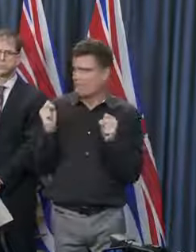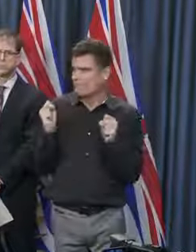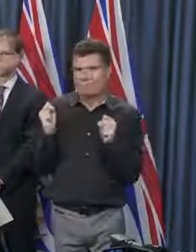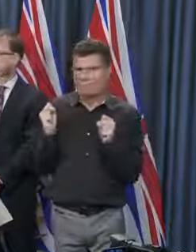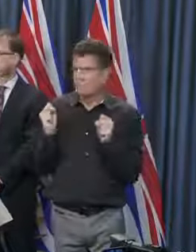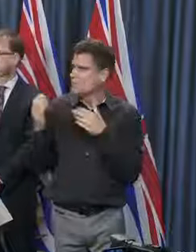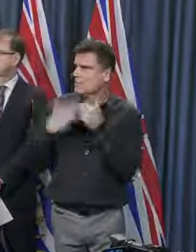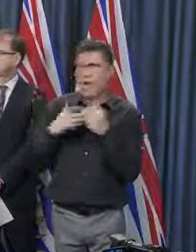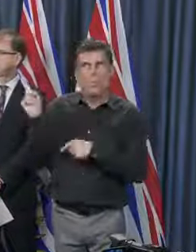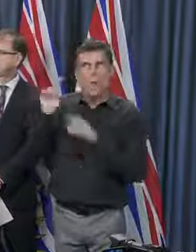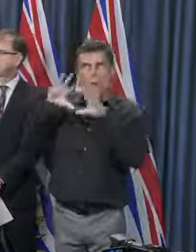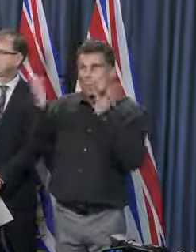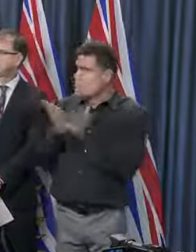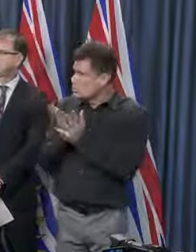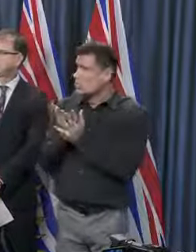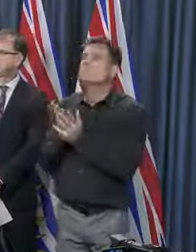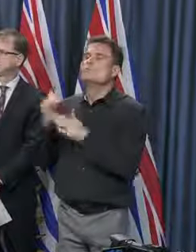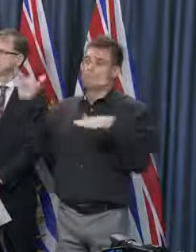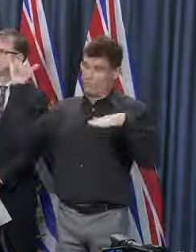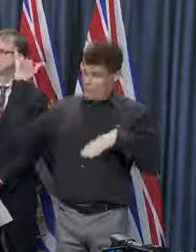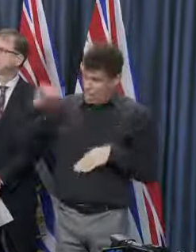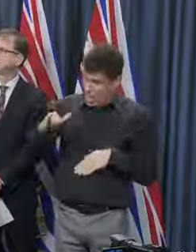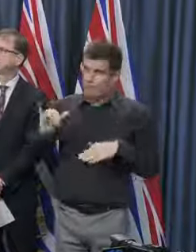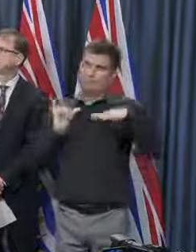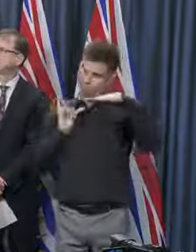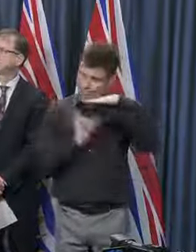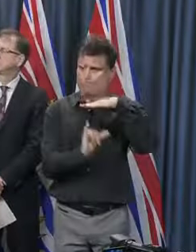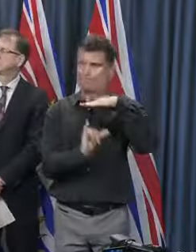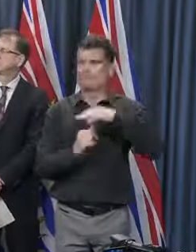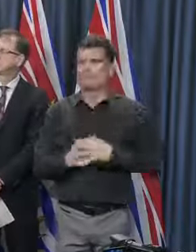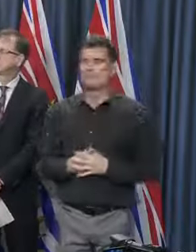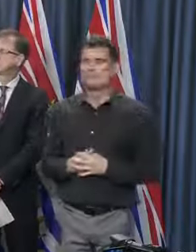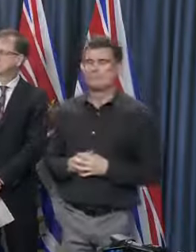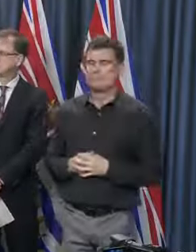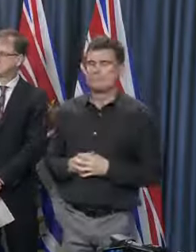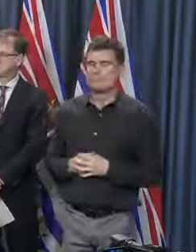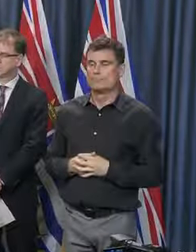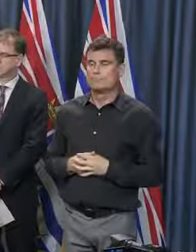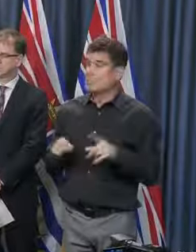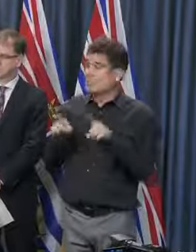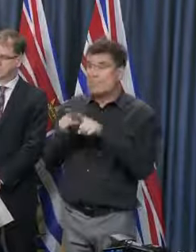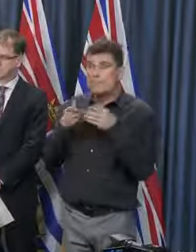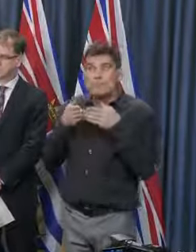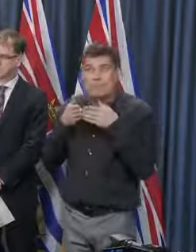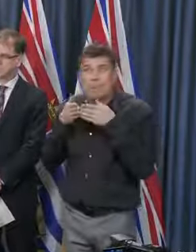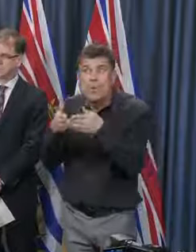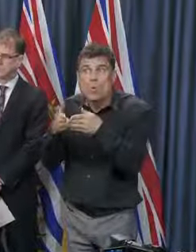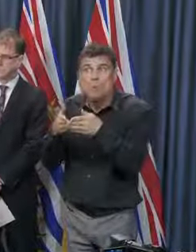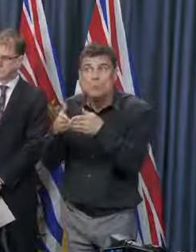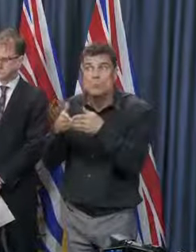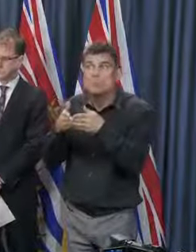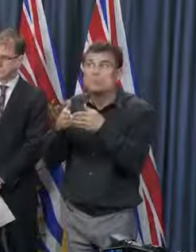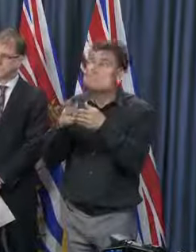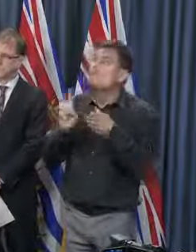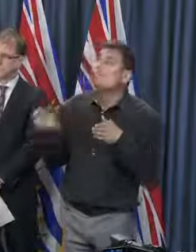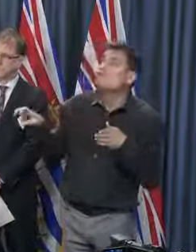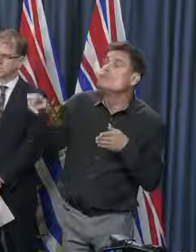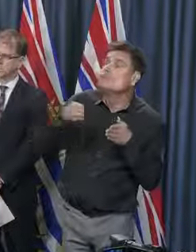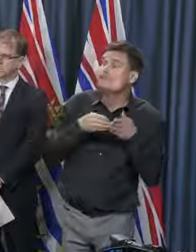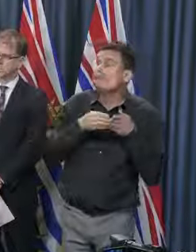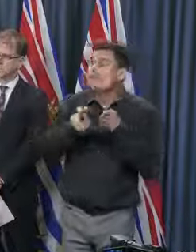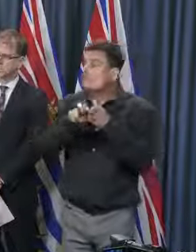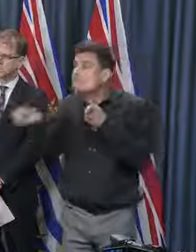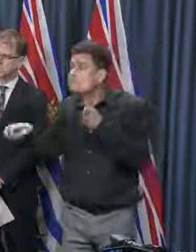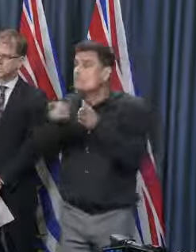world. So this is incredibly important for our community right now, that everybody who comes into BC